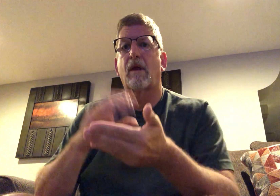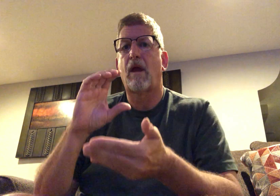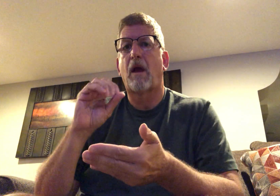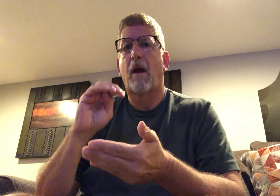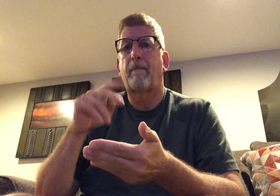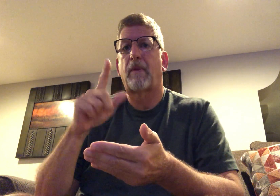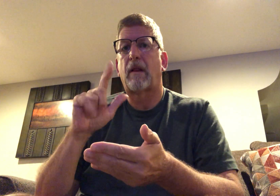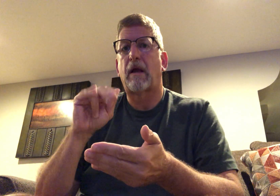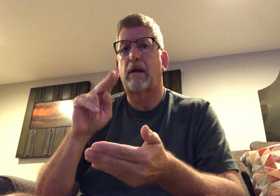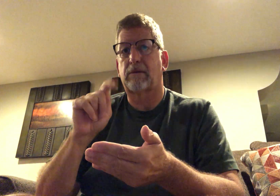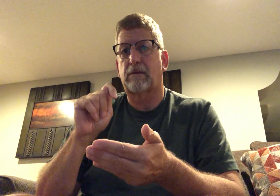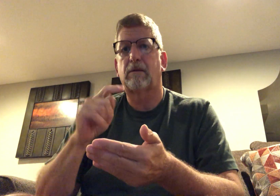is possible.